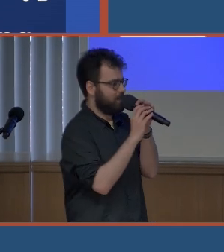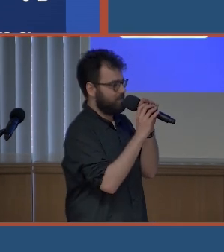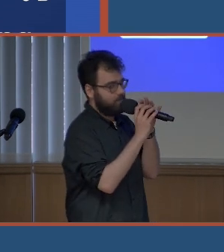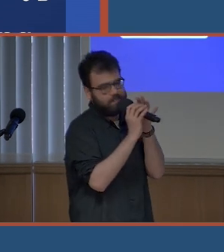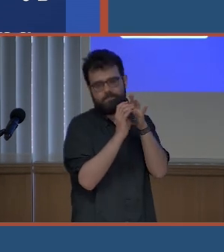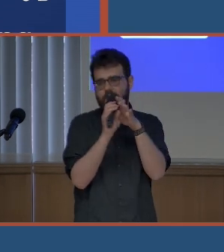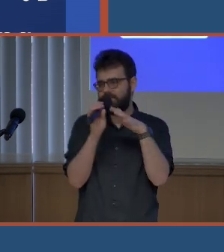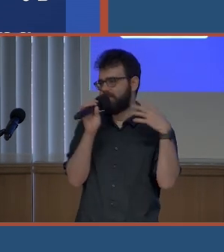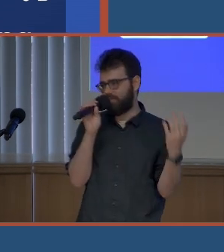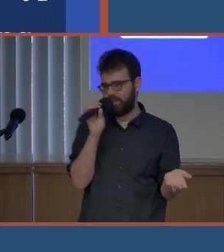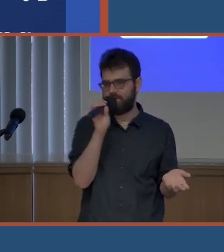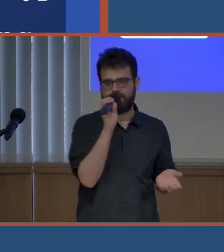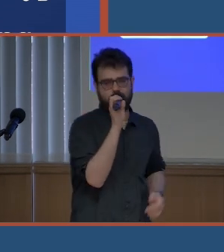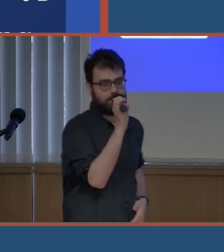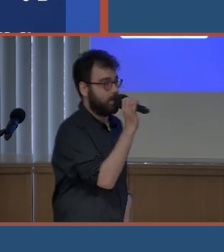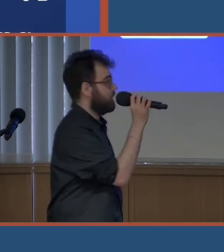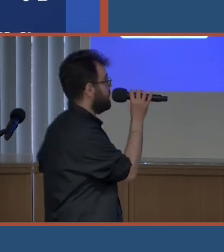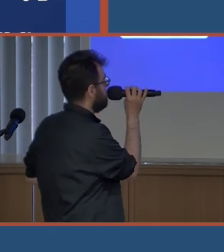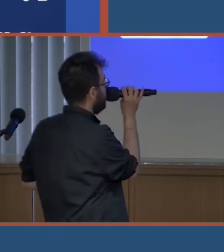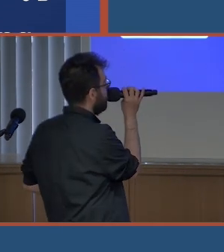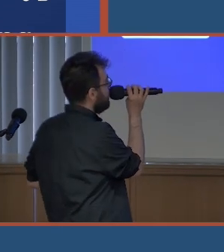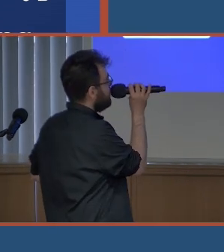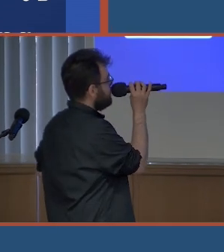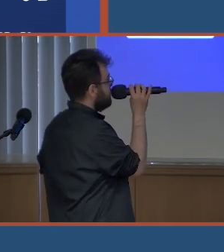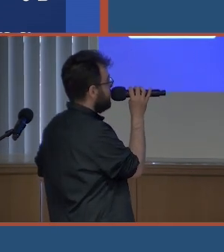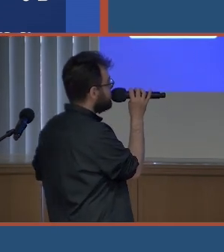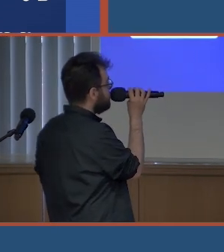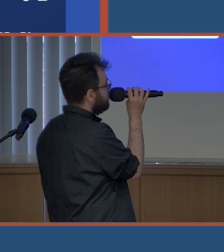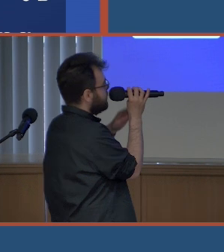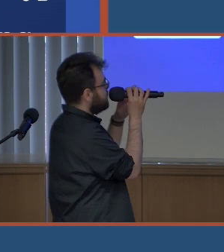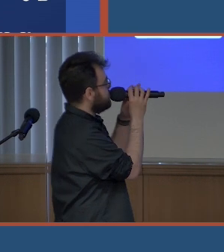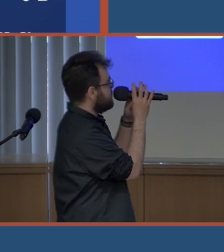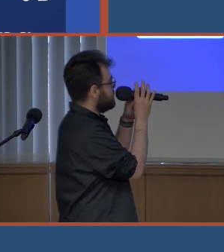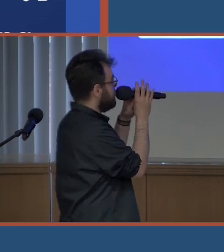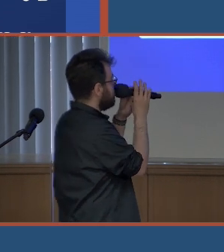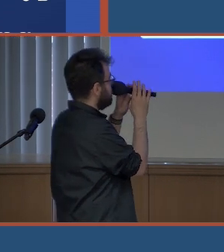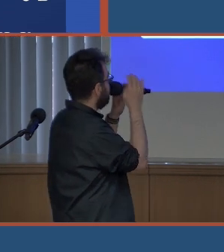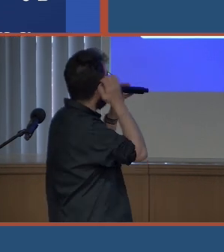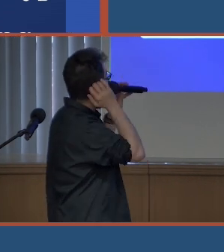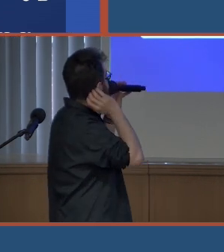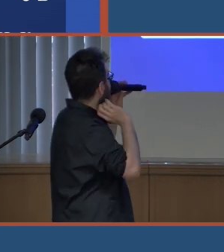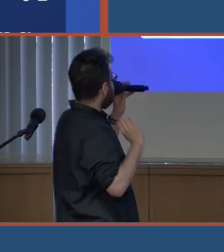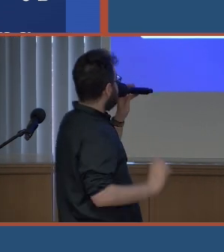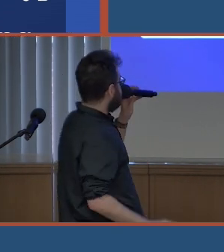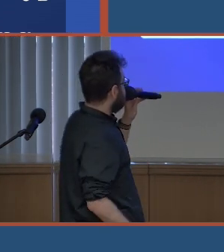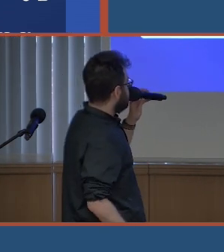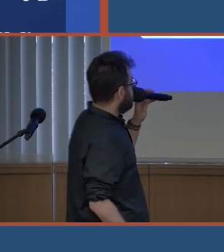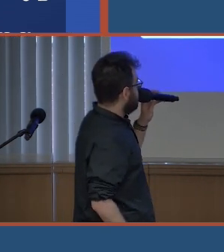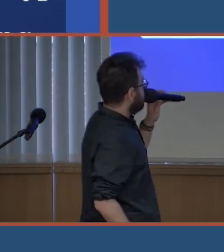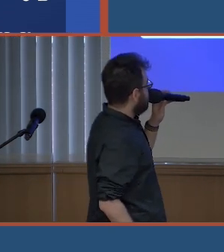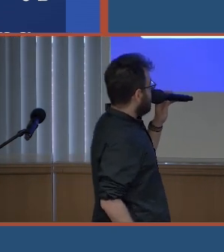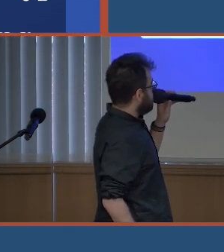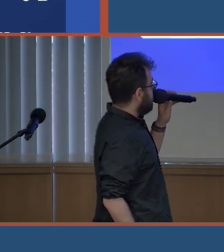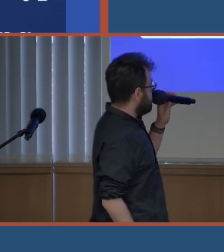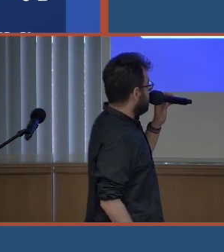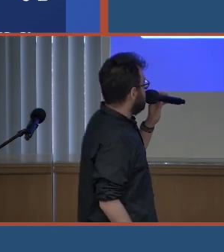yes, if not, then we can also talk about it later. So the next question, oh my God, 16 questions. Are there differences